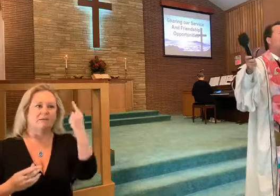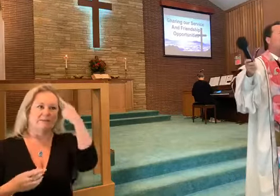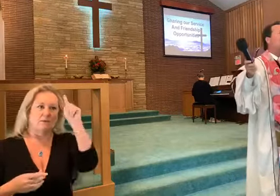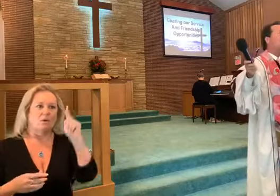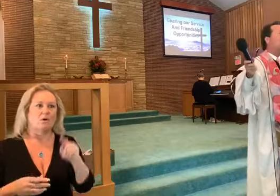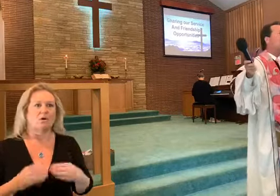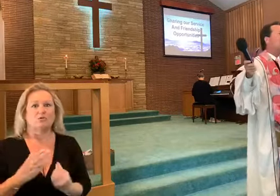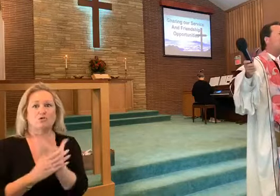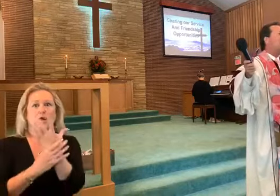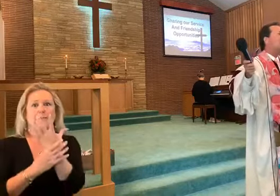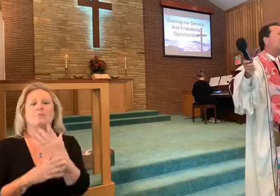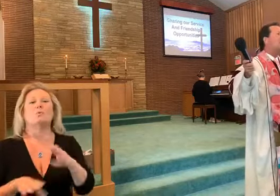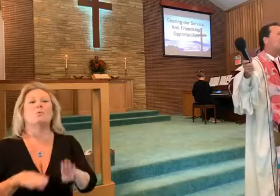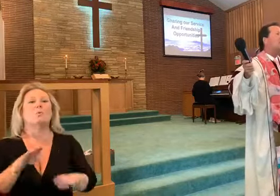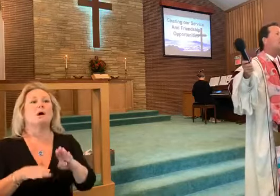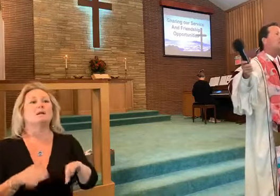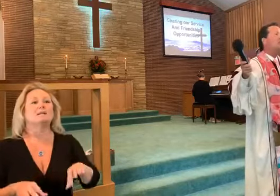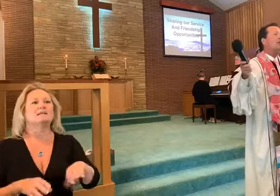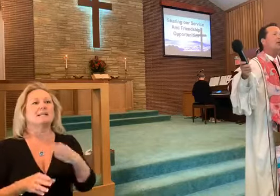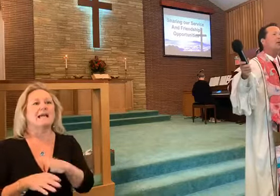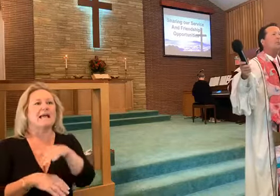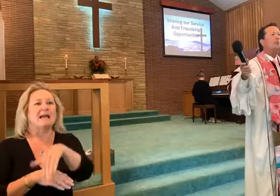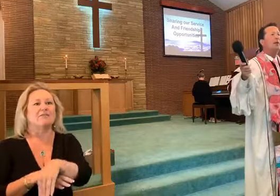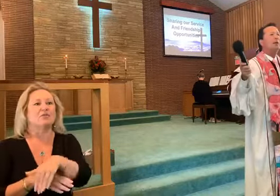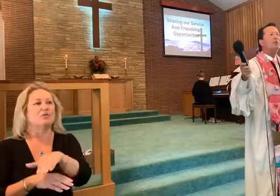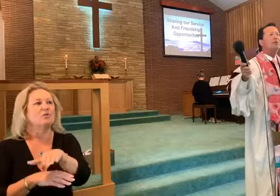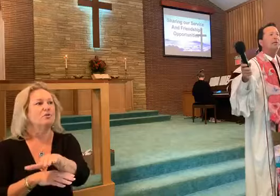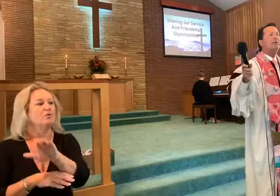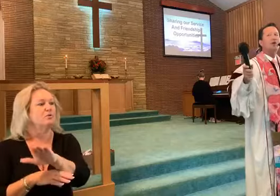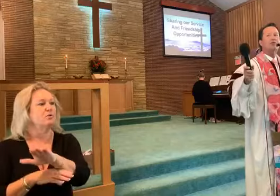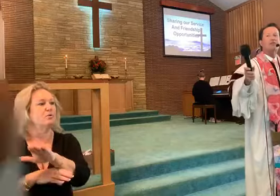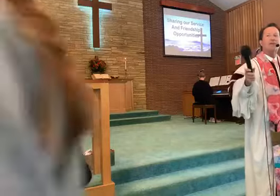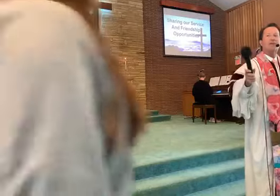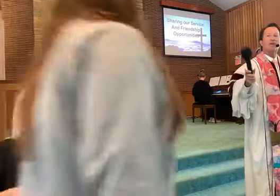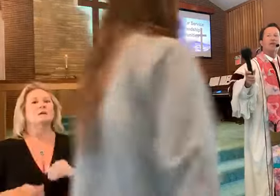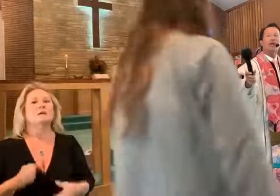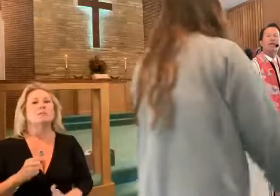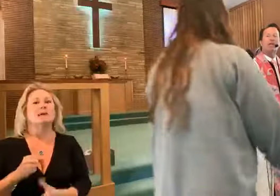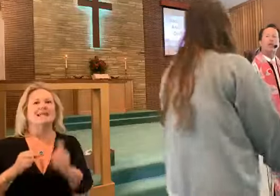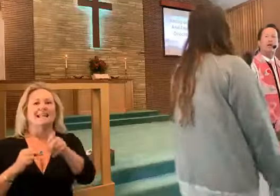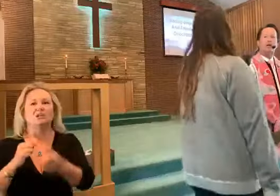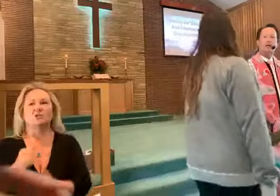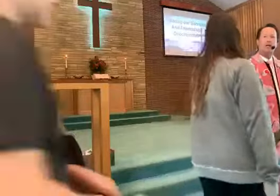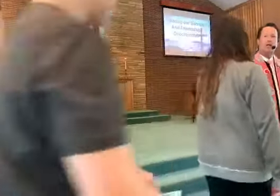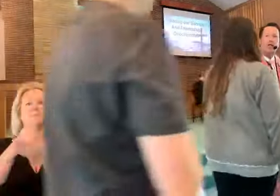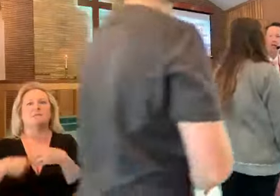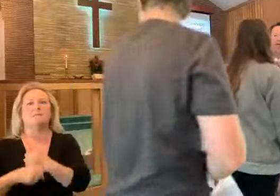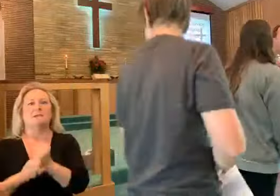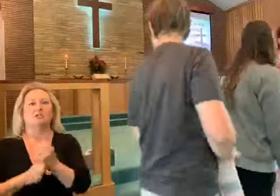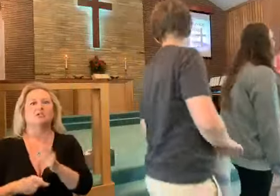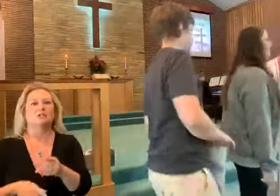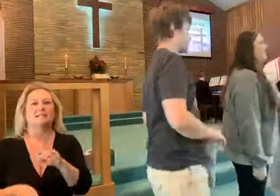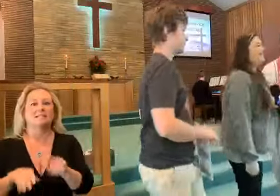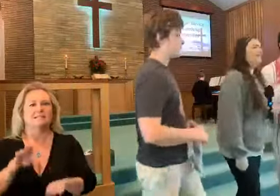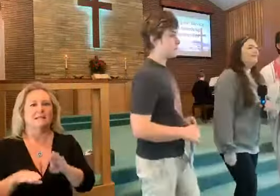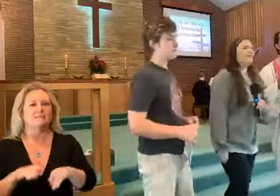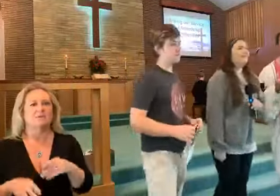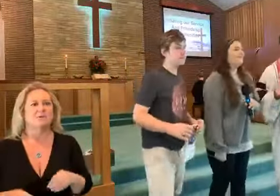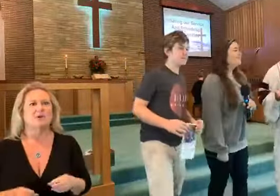walk this afternoon, and so we need your help to make sure our steps are light and quick, and they can help